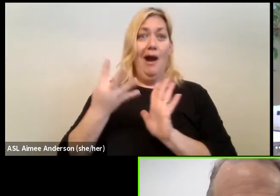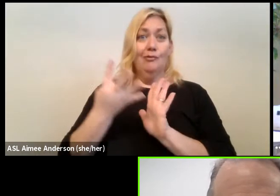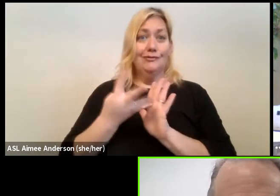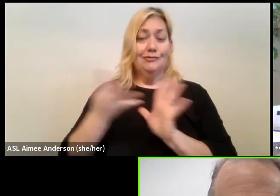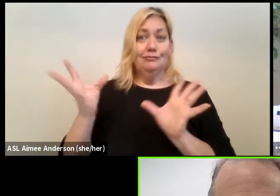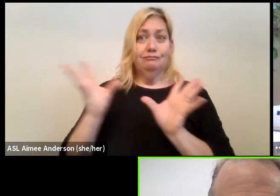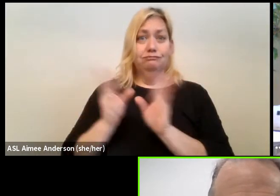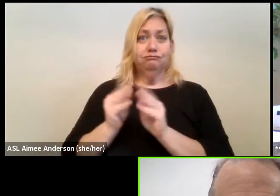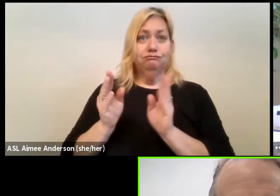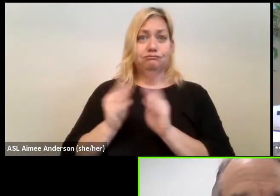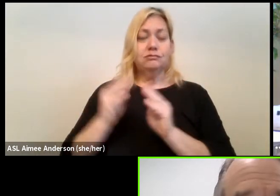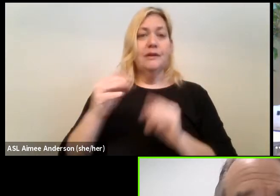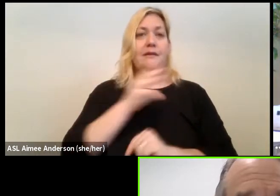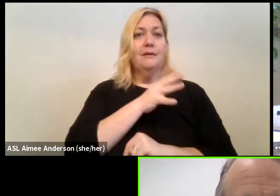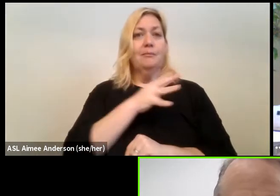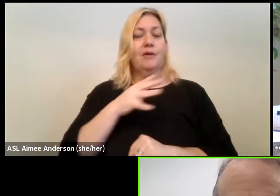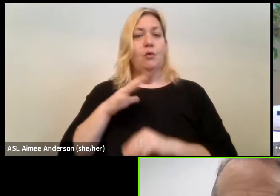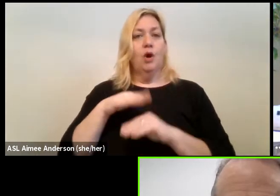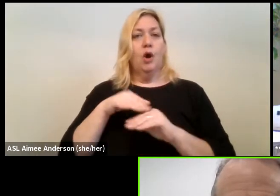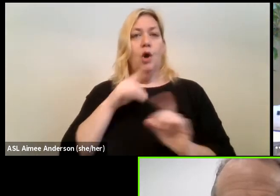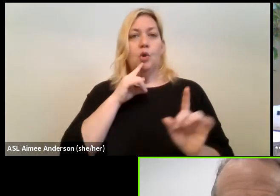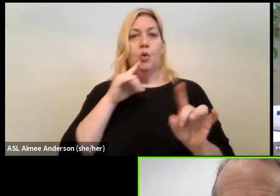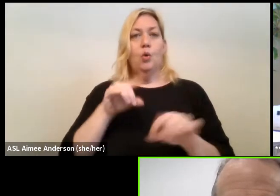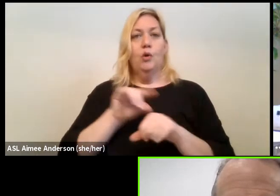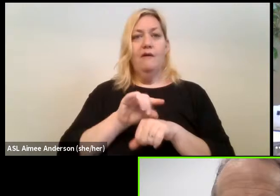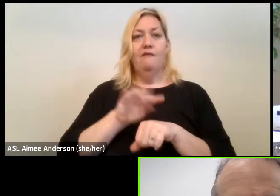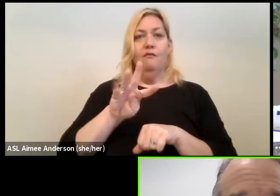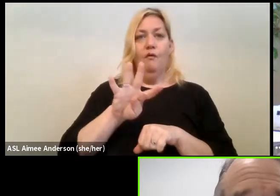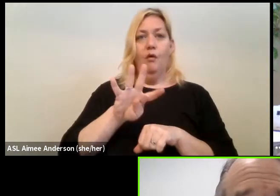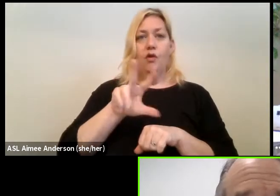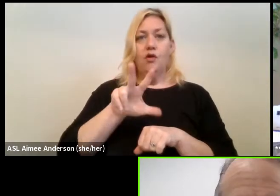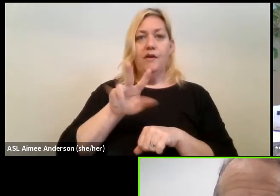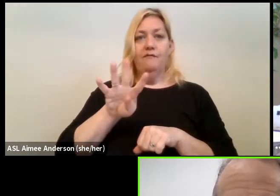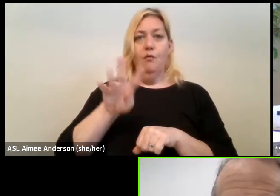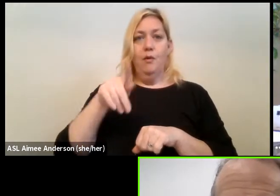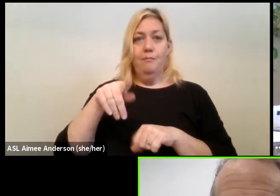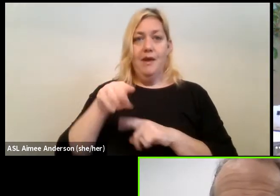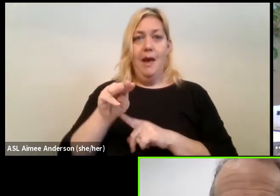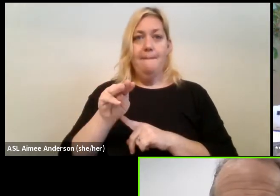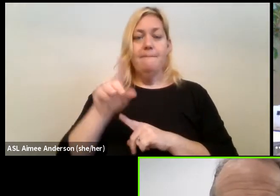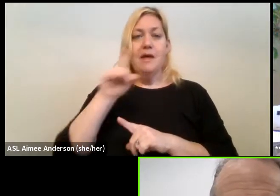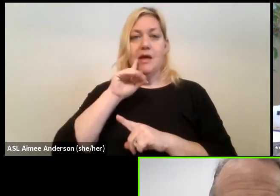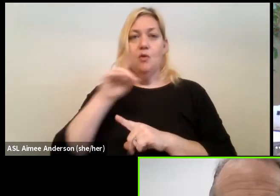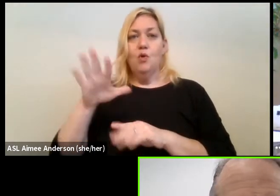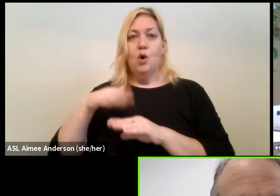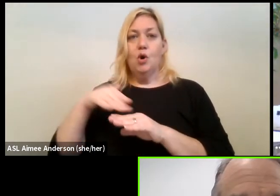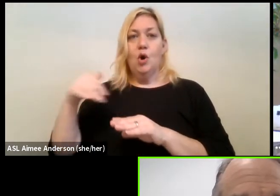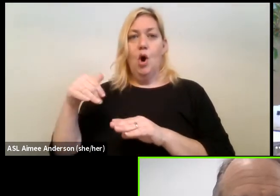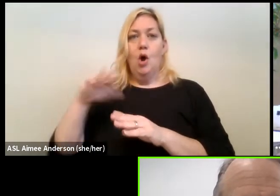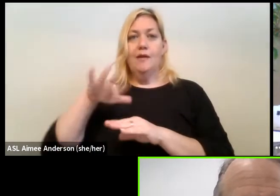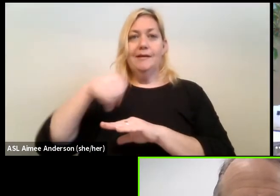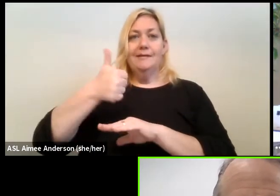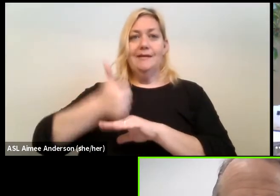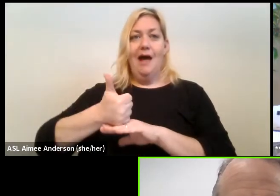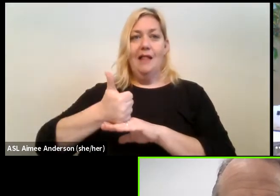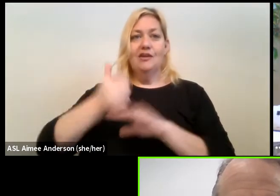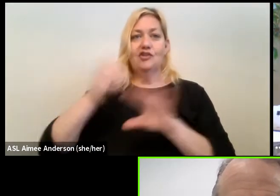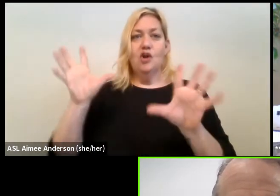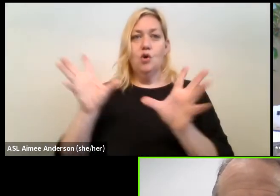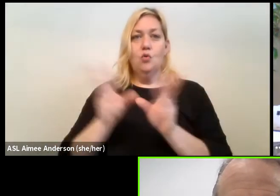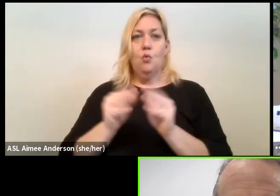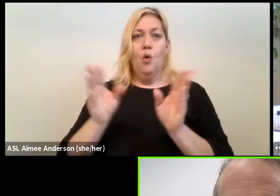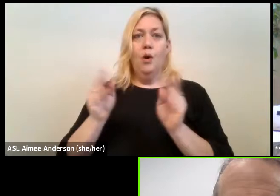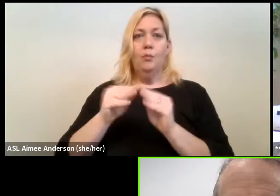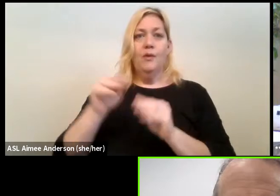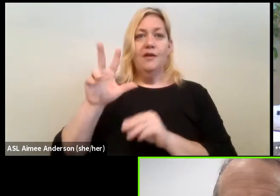The committee was called to order at 4:34 p.m. A roll call established a quorum with